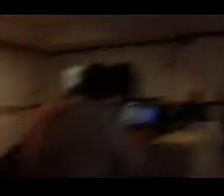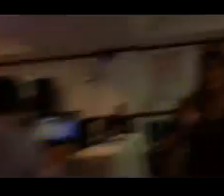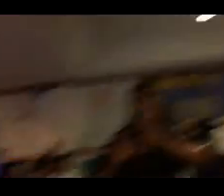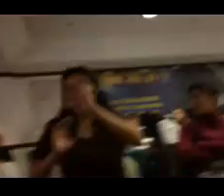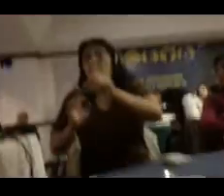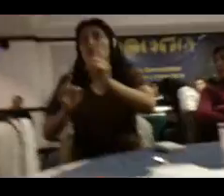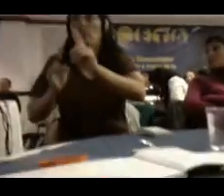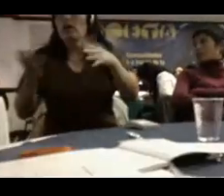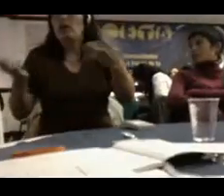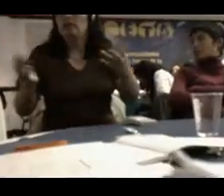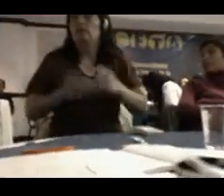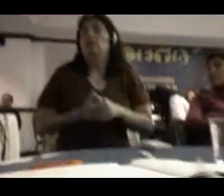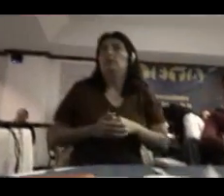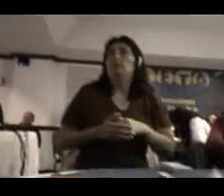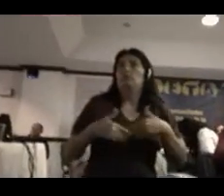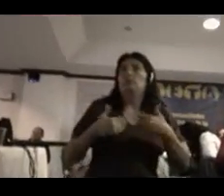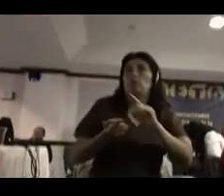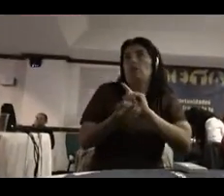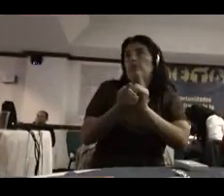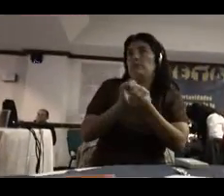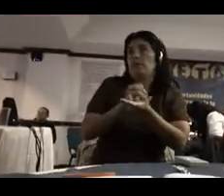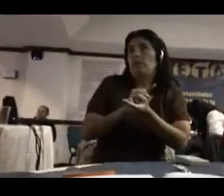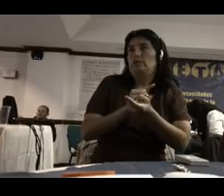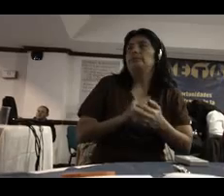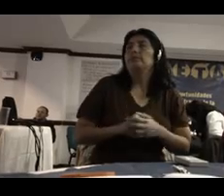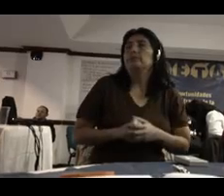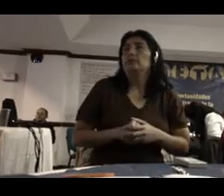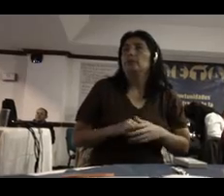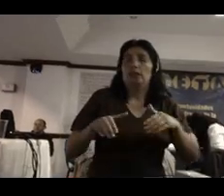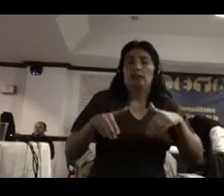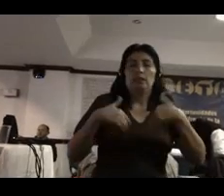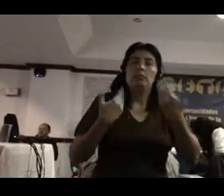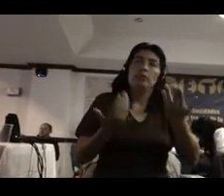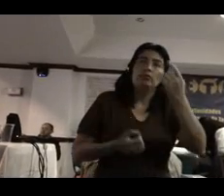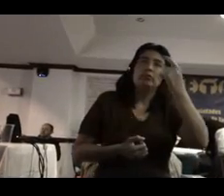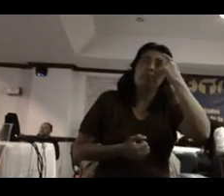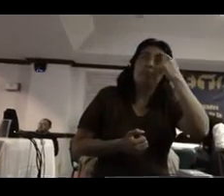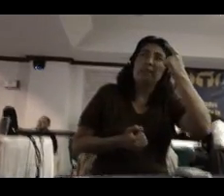to say that we can think differently about cause and effects.